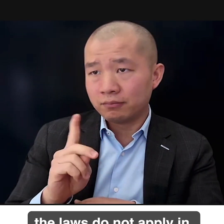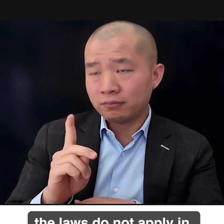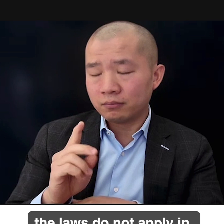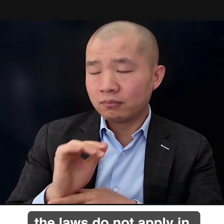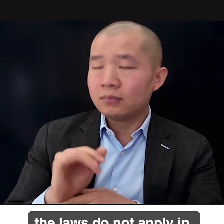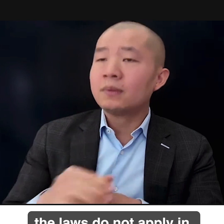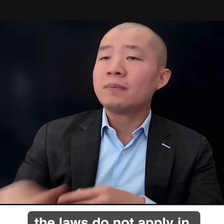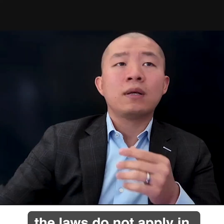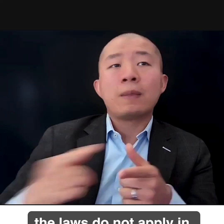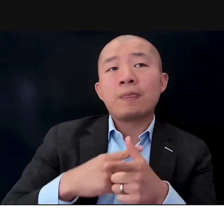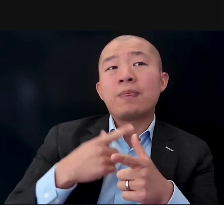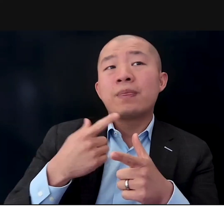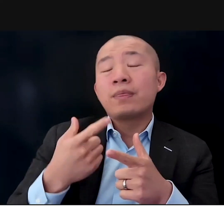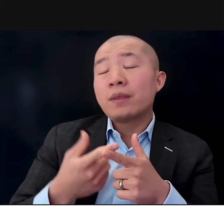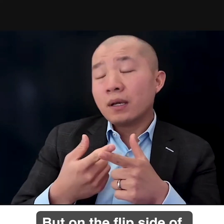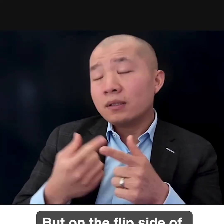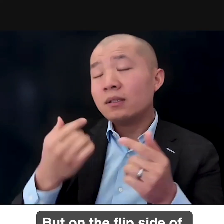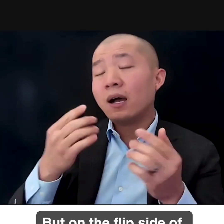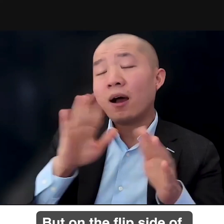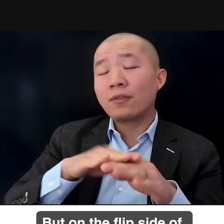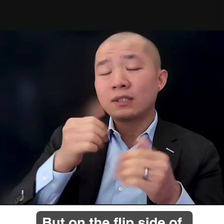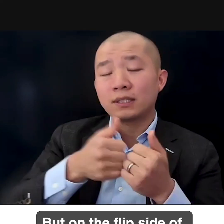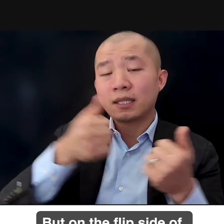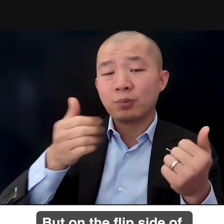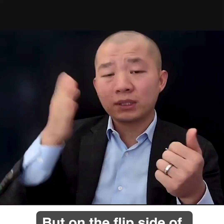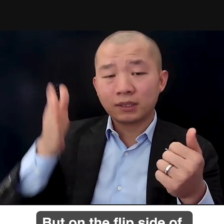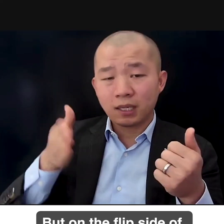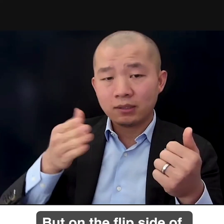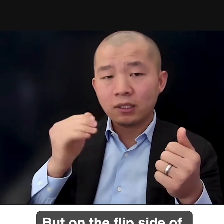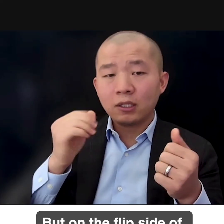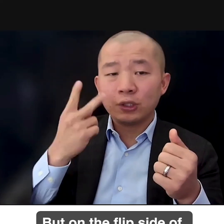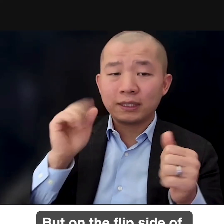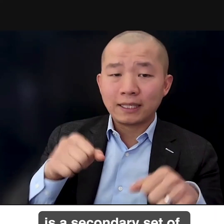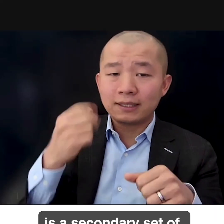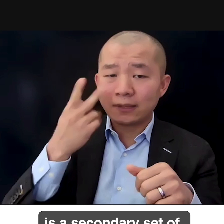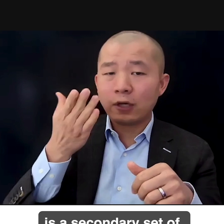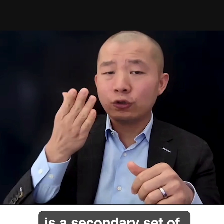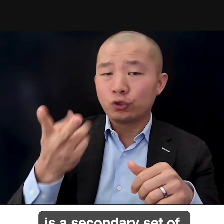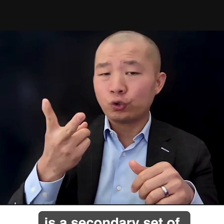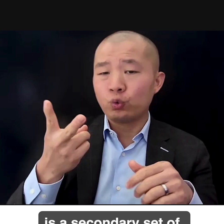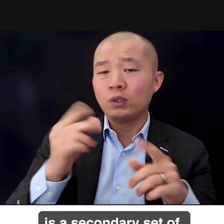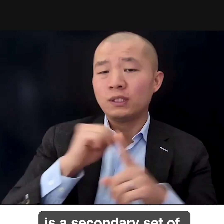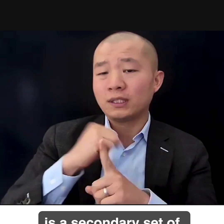apply in Ireland. But on the flip side of this case is a secondary set of